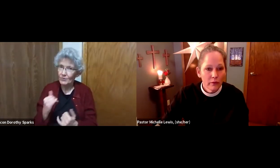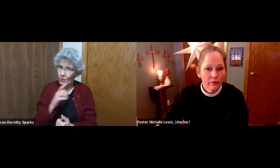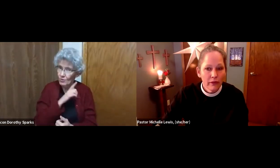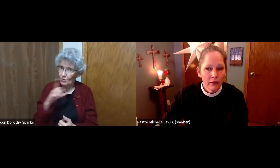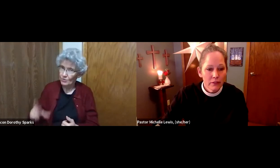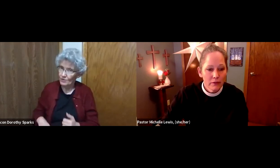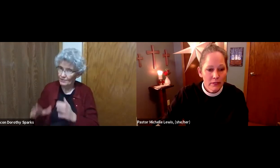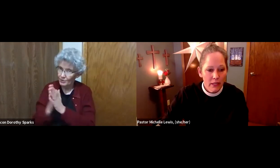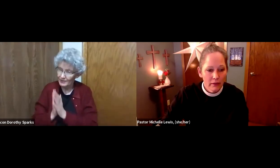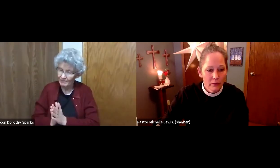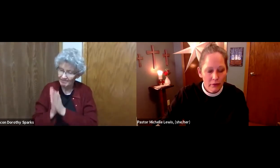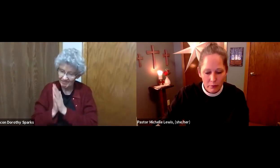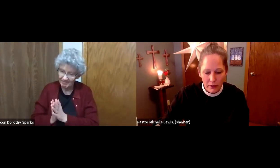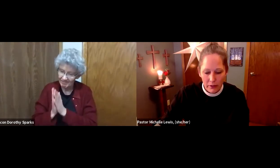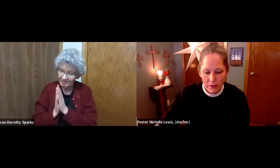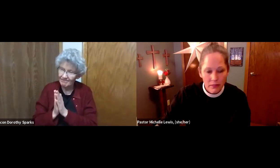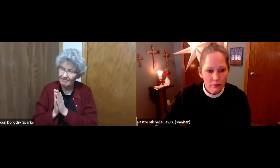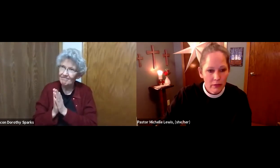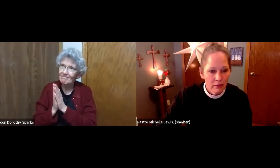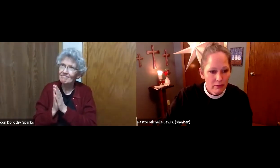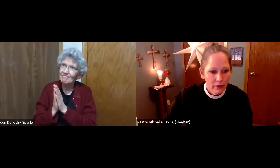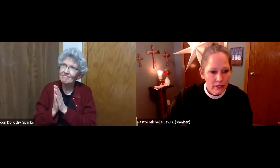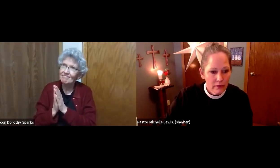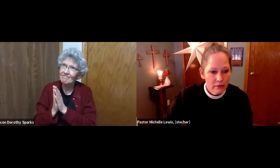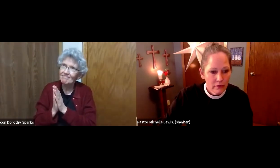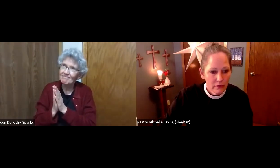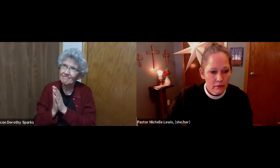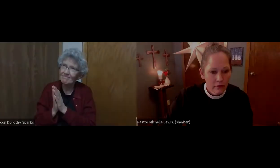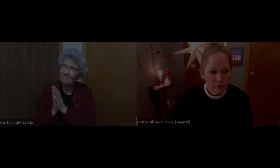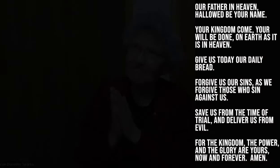We invite you to sign the Lord's Prayer. This will not be voiced.